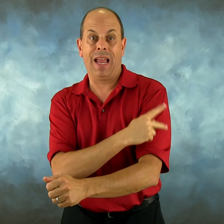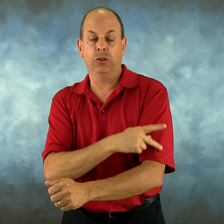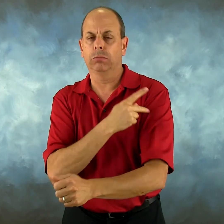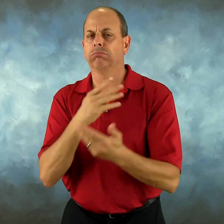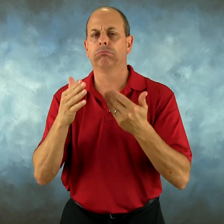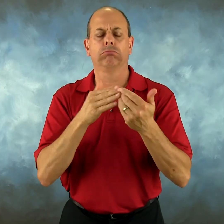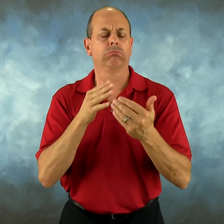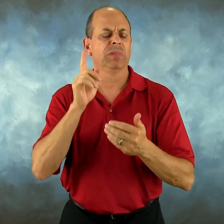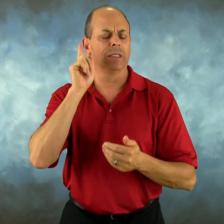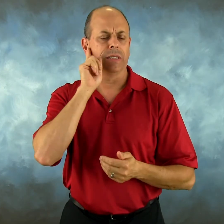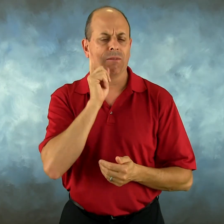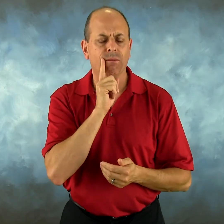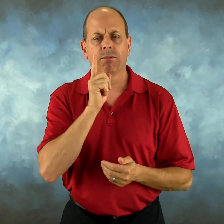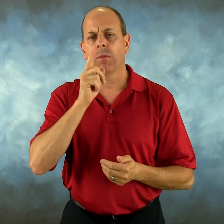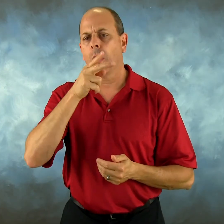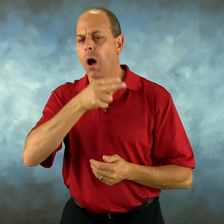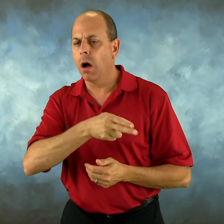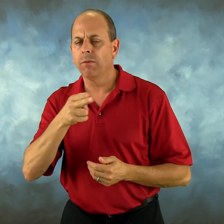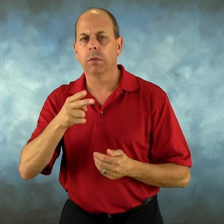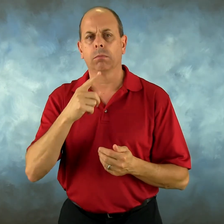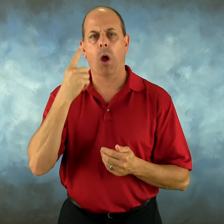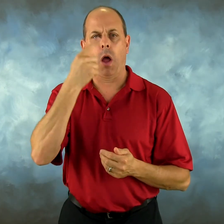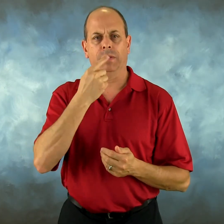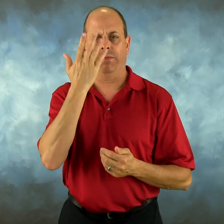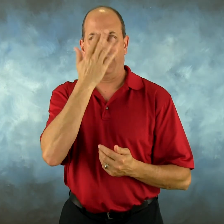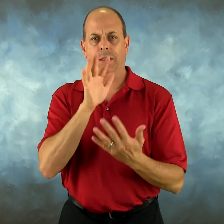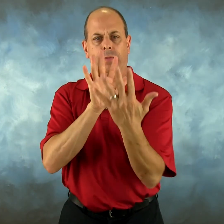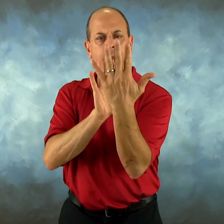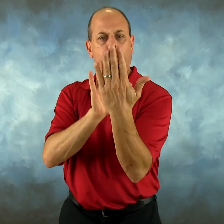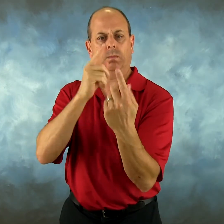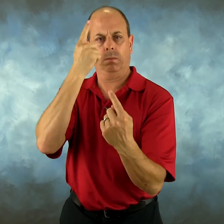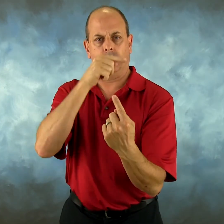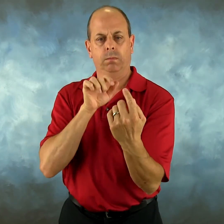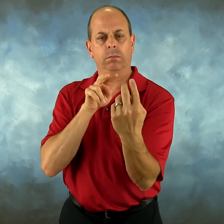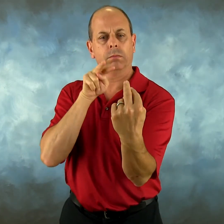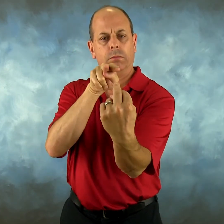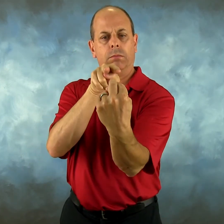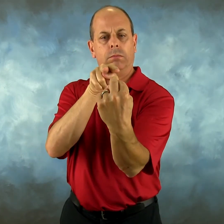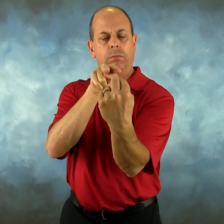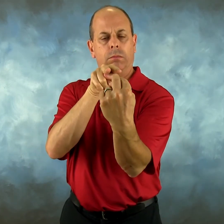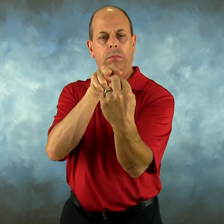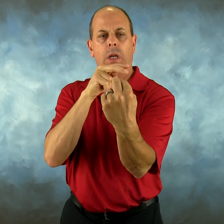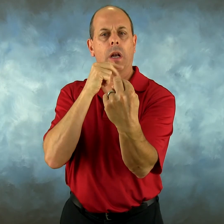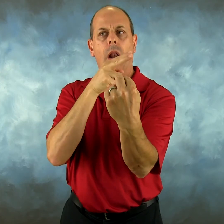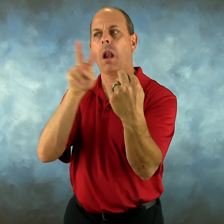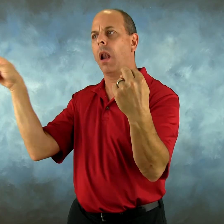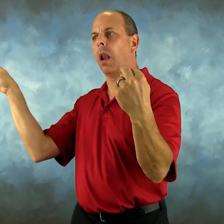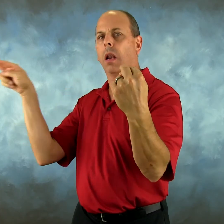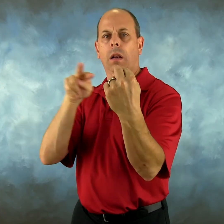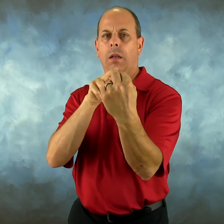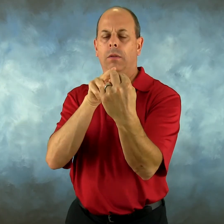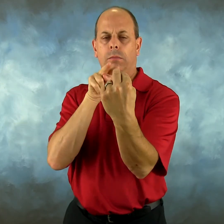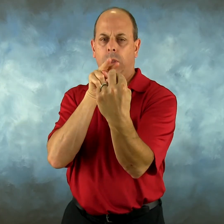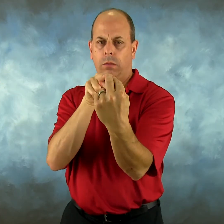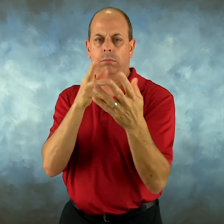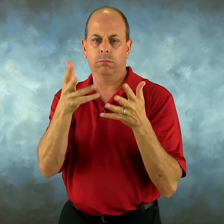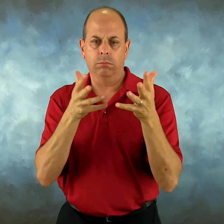hard for the hard of hearing individual to hear what's going on. So you would want to have a quiet location where you could talk with